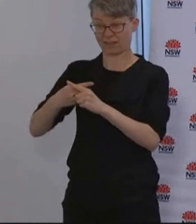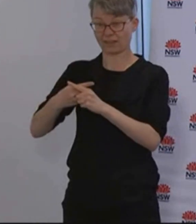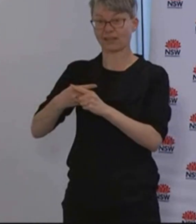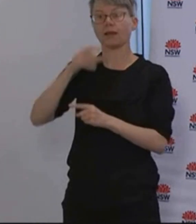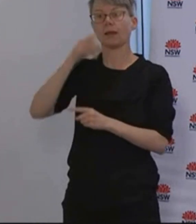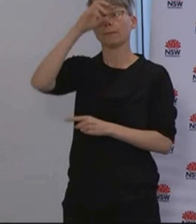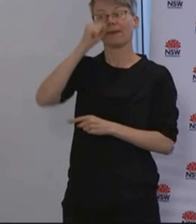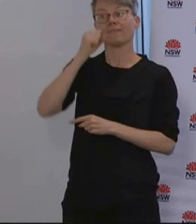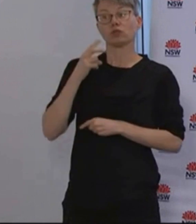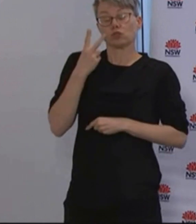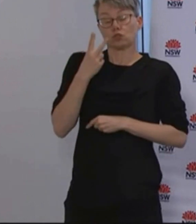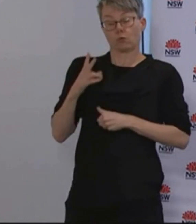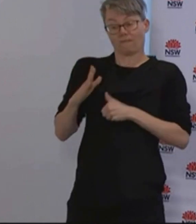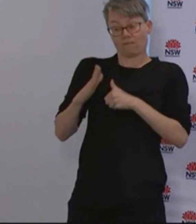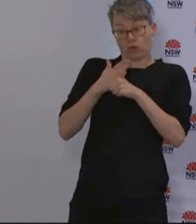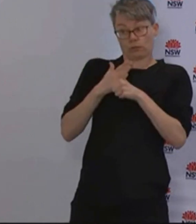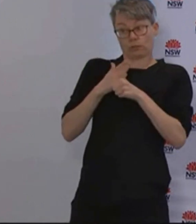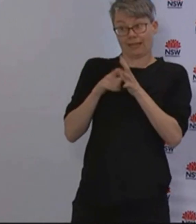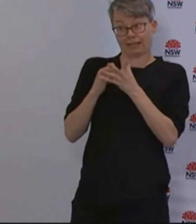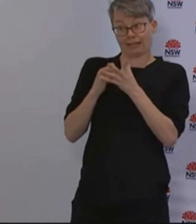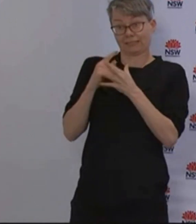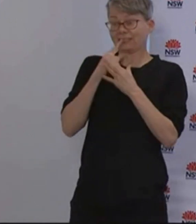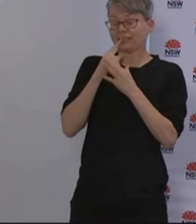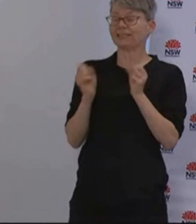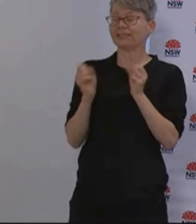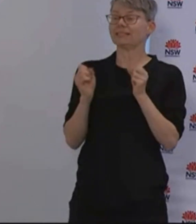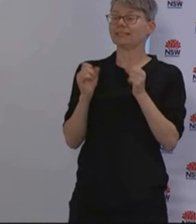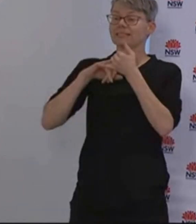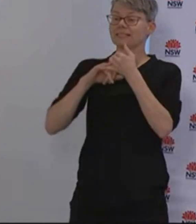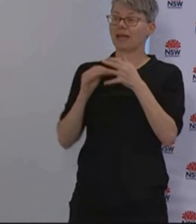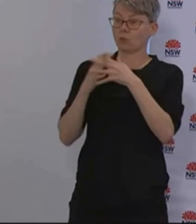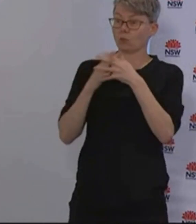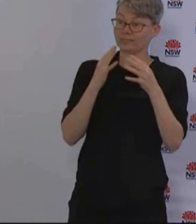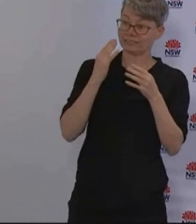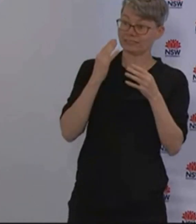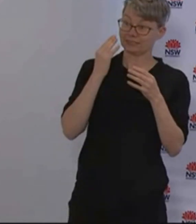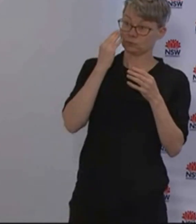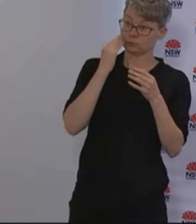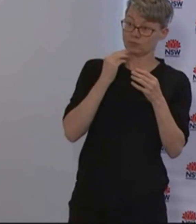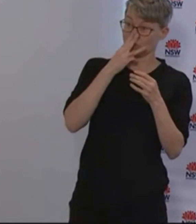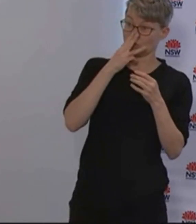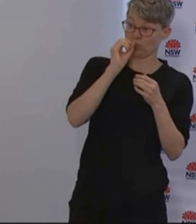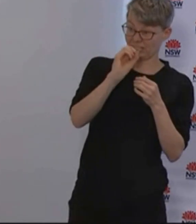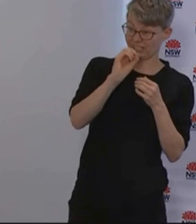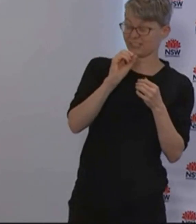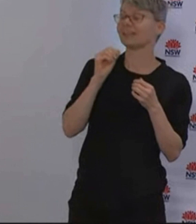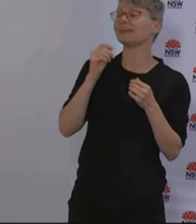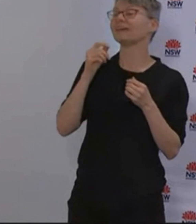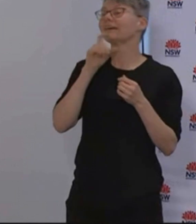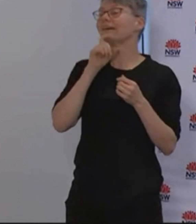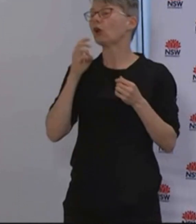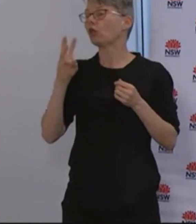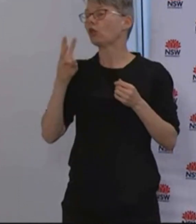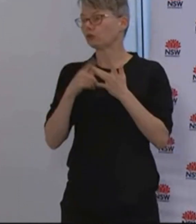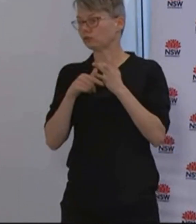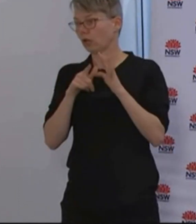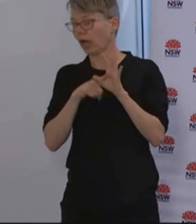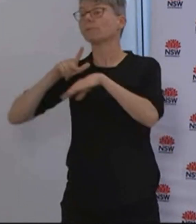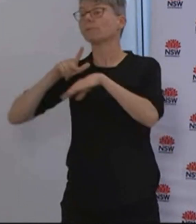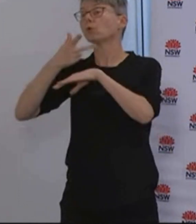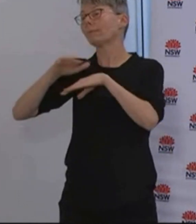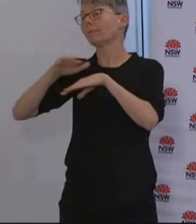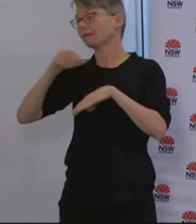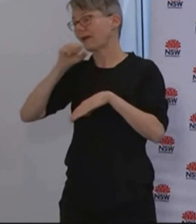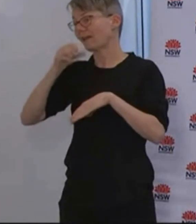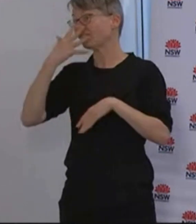were those 2 original cases that we described, a southwestern Sydney woman in her 30s who had dinner at the hotel on the 3rd of July, and a Blue Mountains man